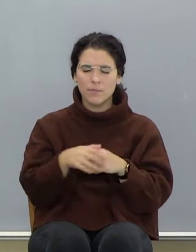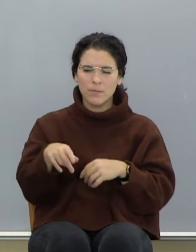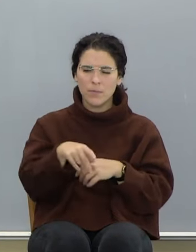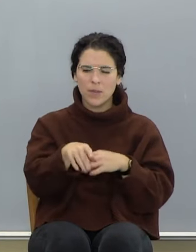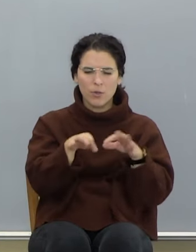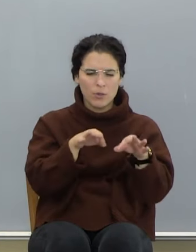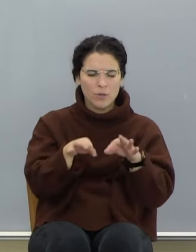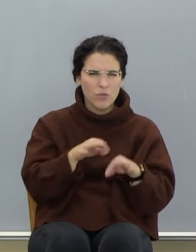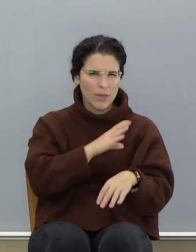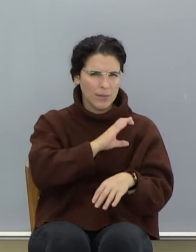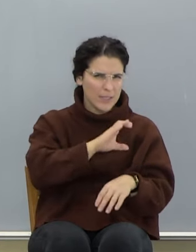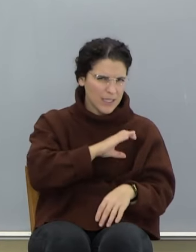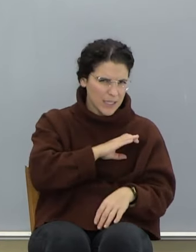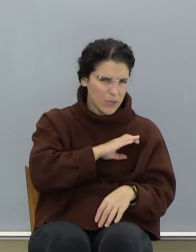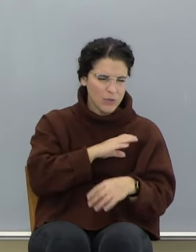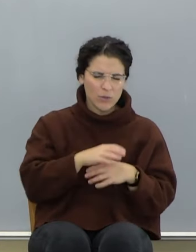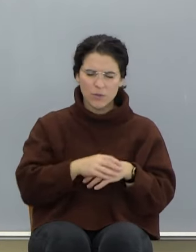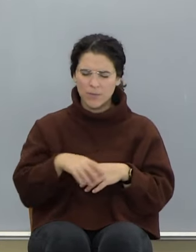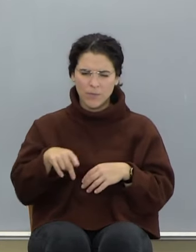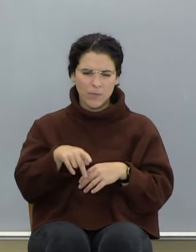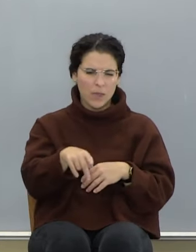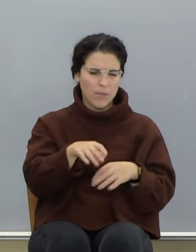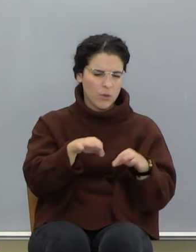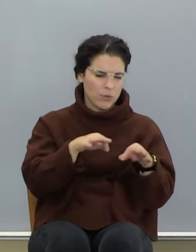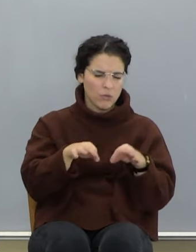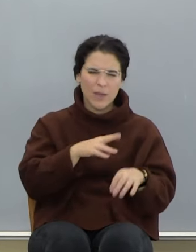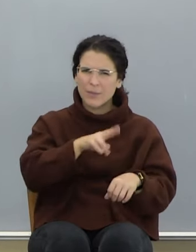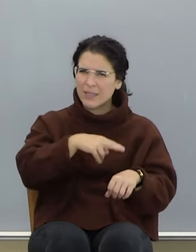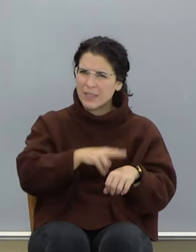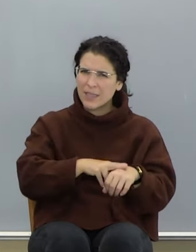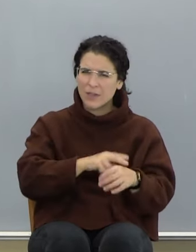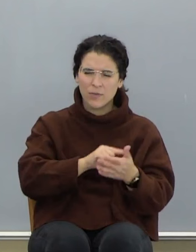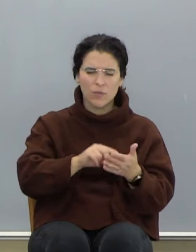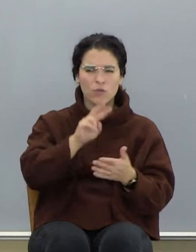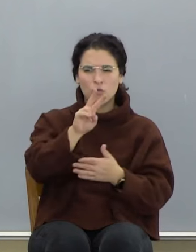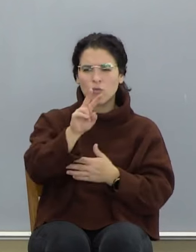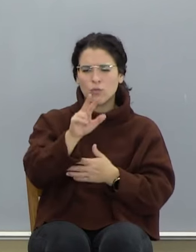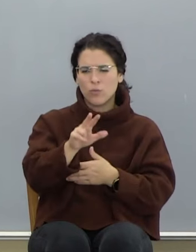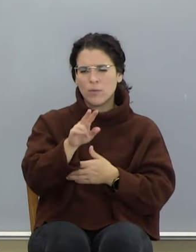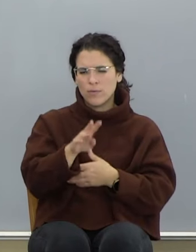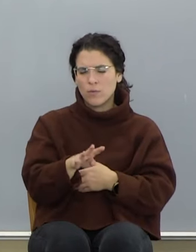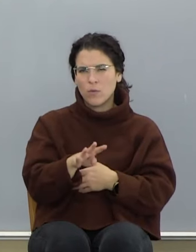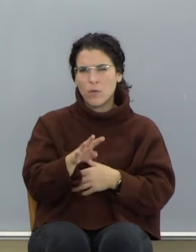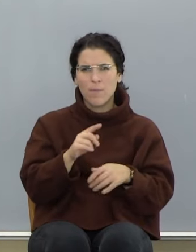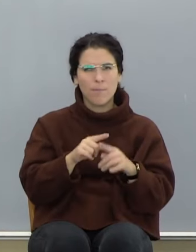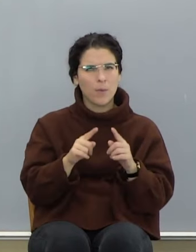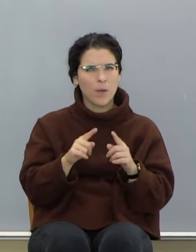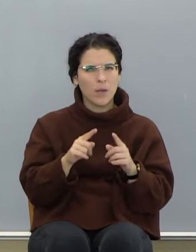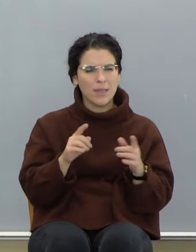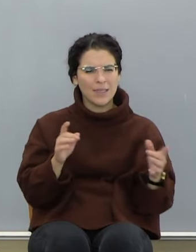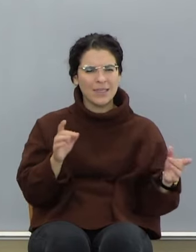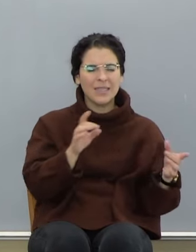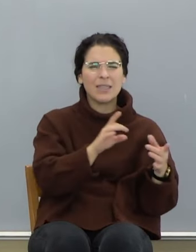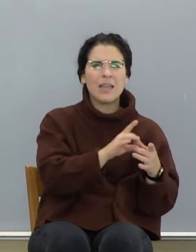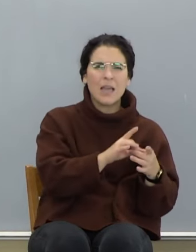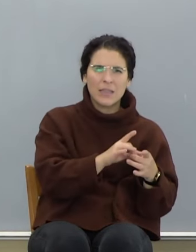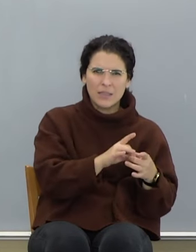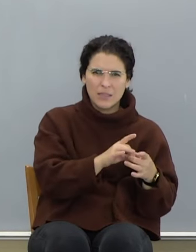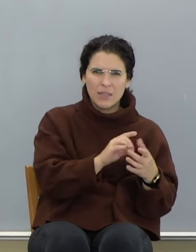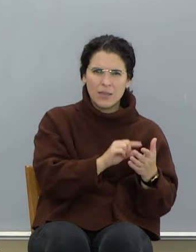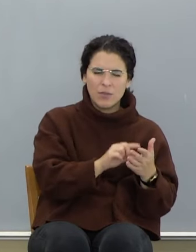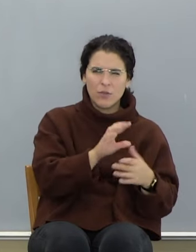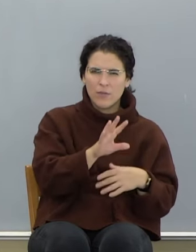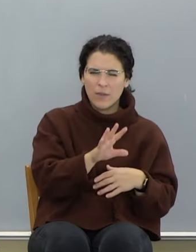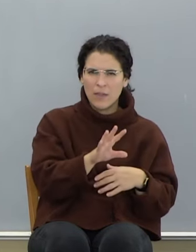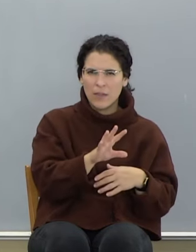the character. He describes the nature, verses 2, 3, and 4, but he links it in verse